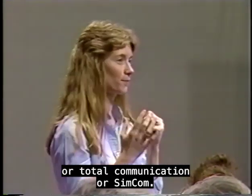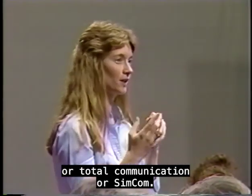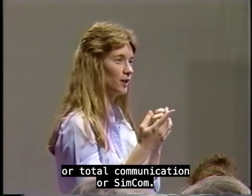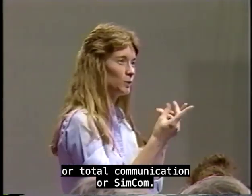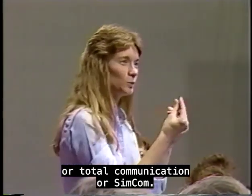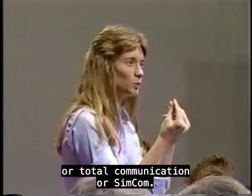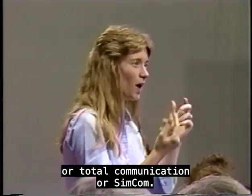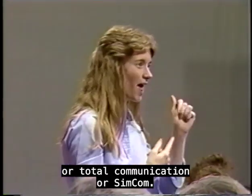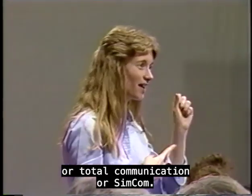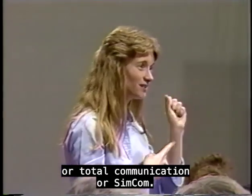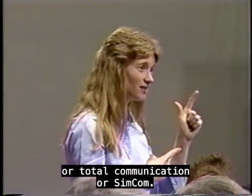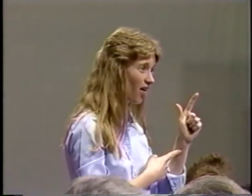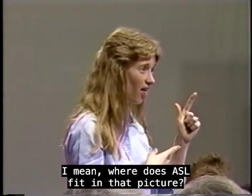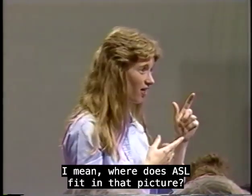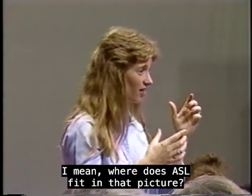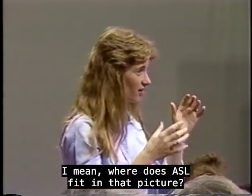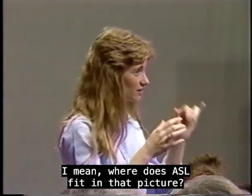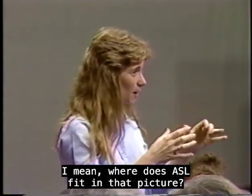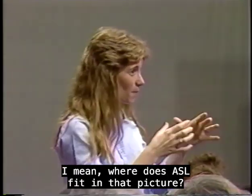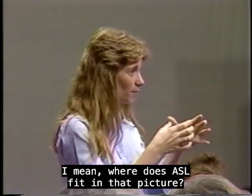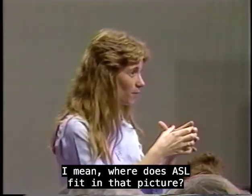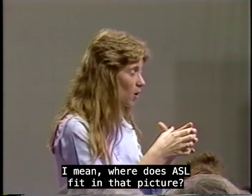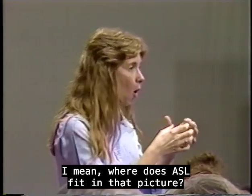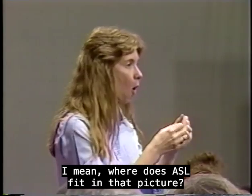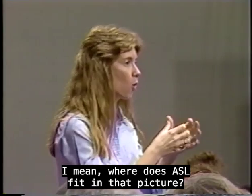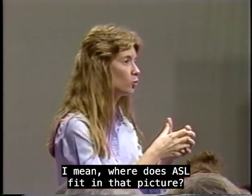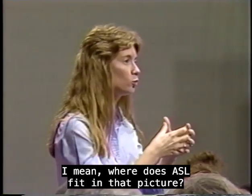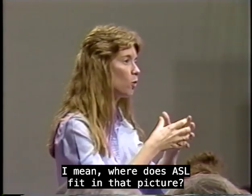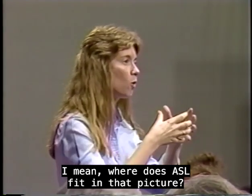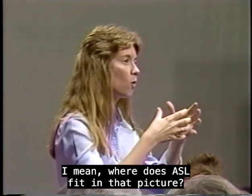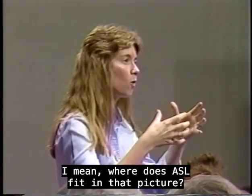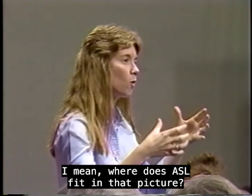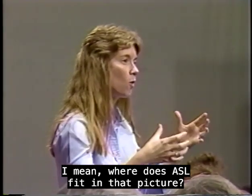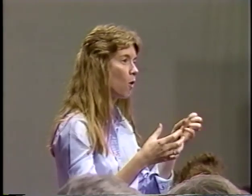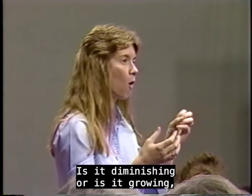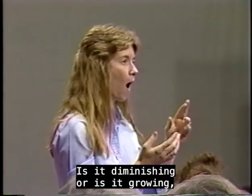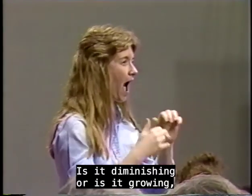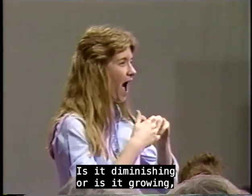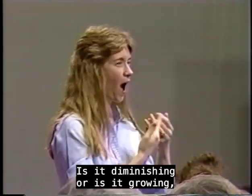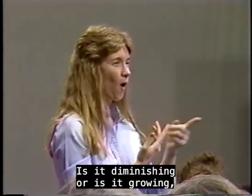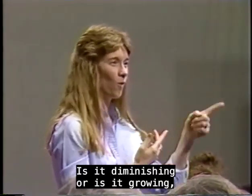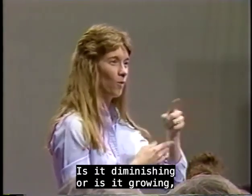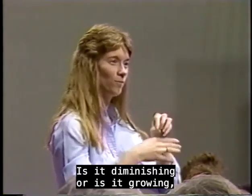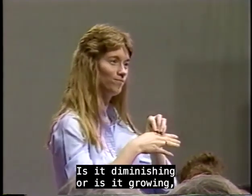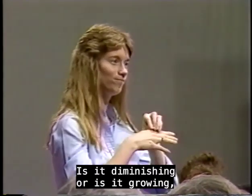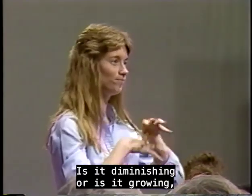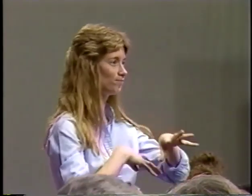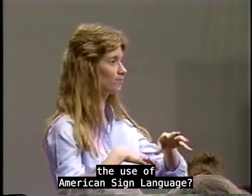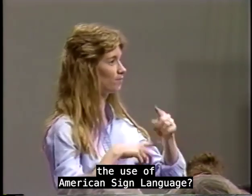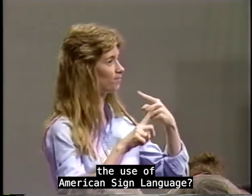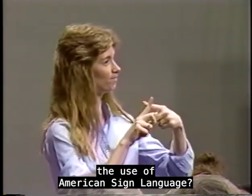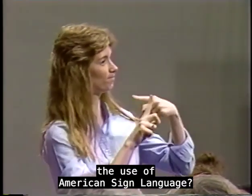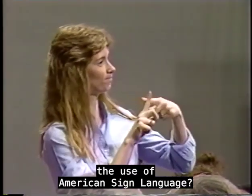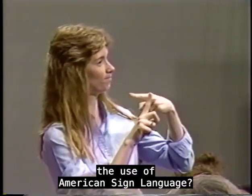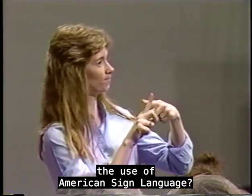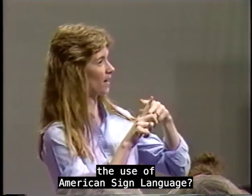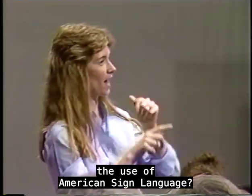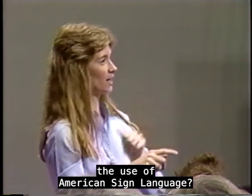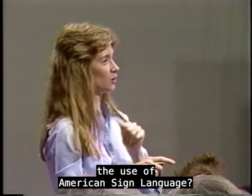communication or SIMCOM. I mean, where does ASL fit in that picture? Is it diminishing or is it growing, the use of American Sign Language?